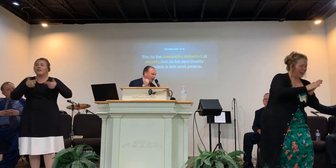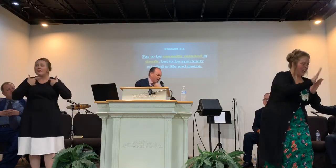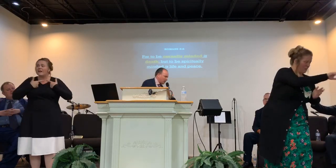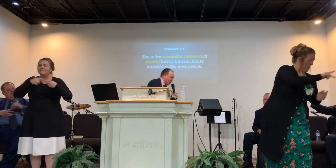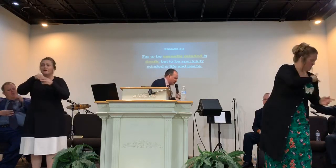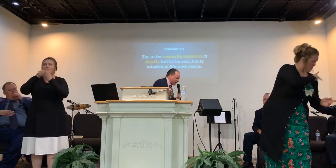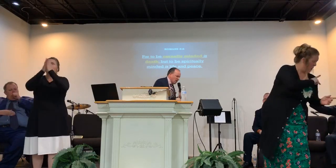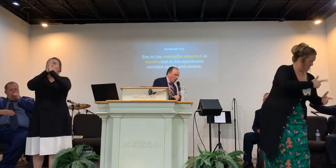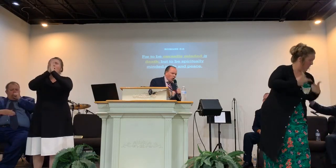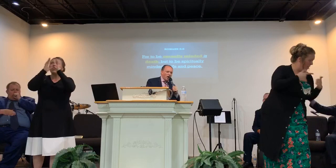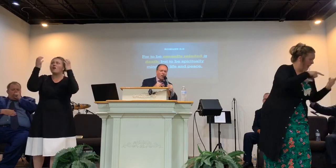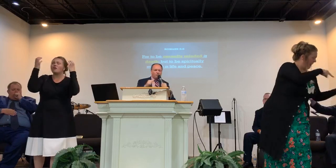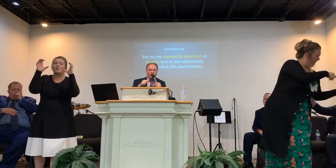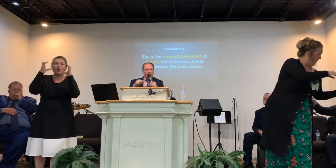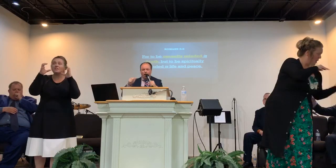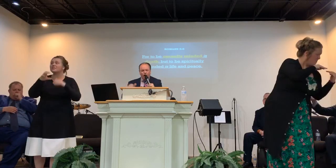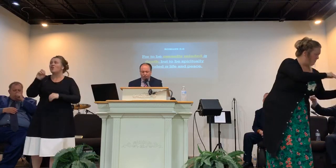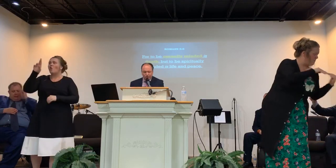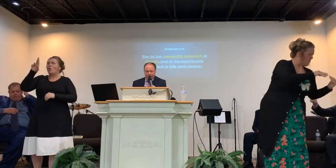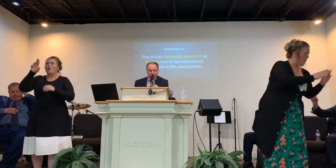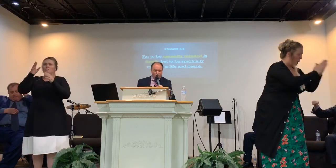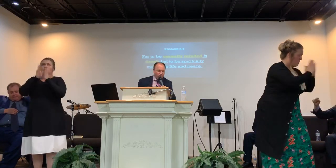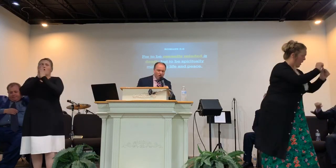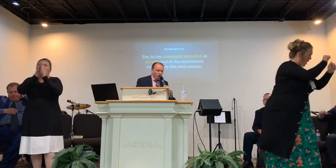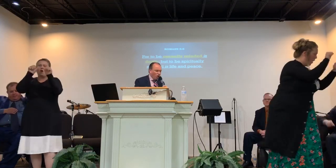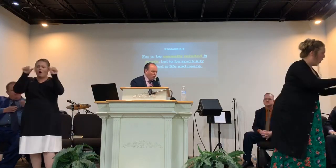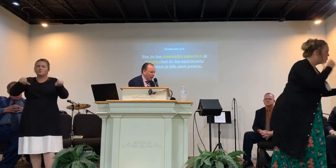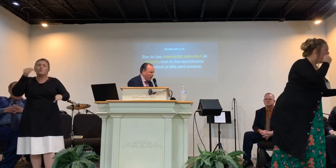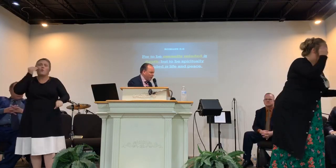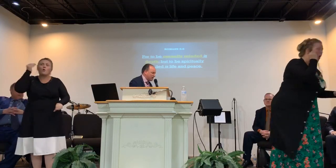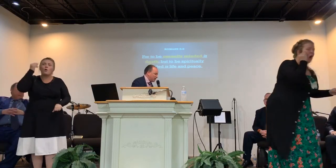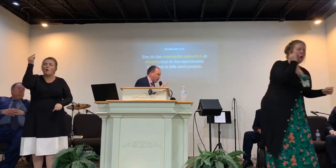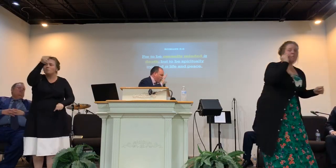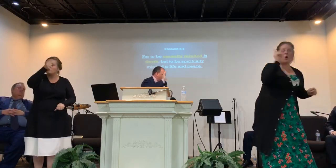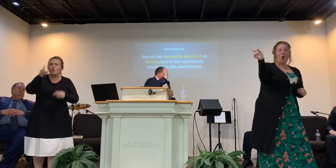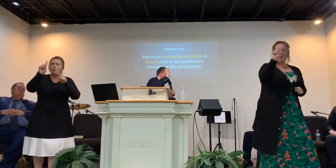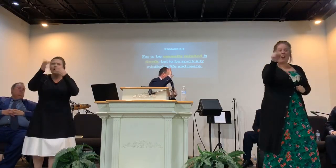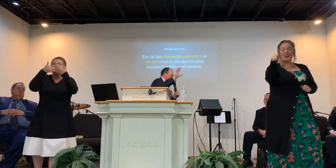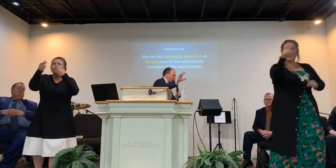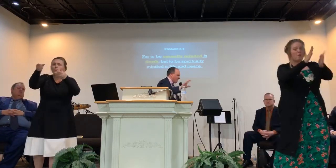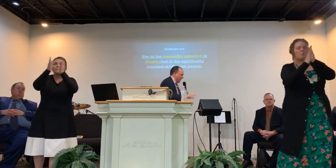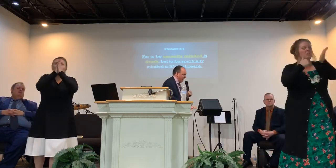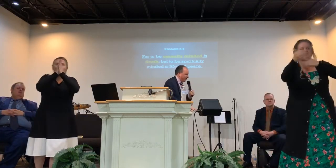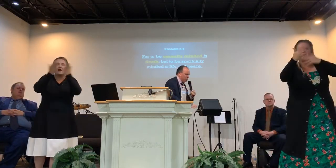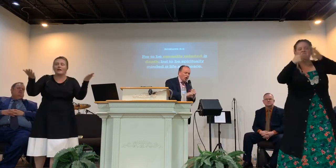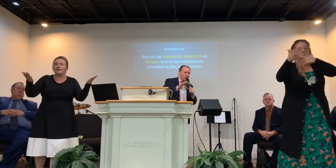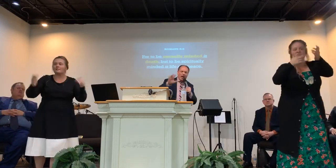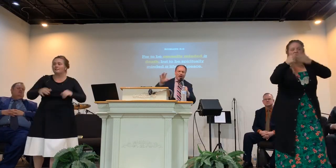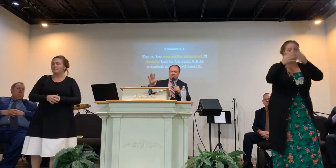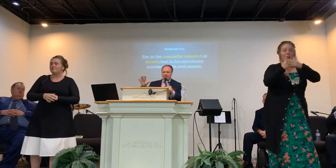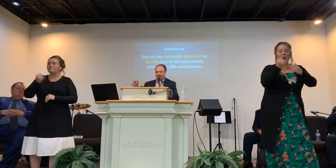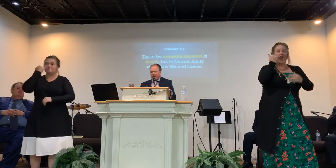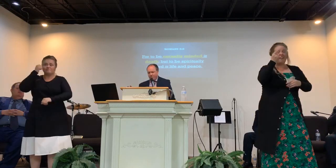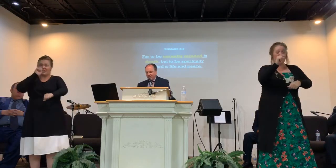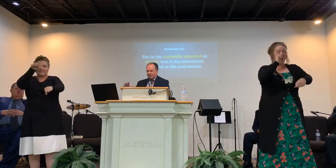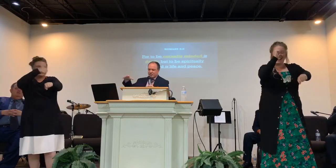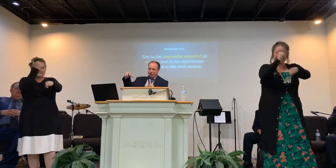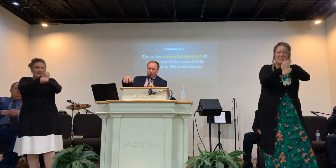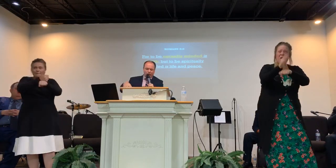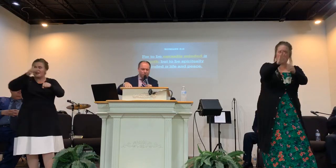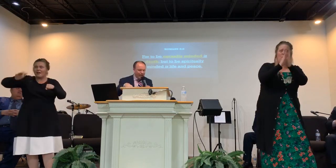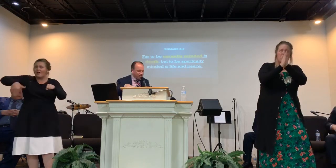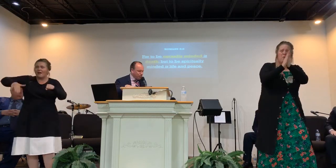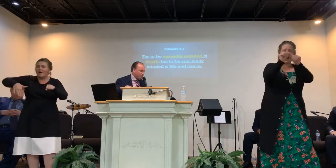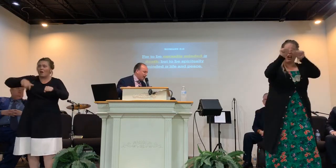our prayer closet or our prayer altar at home or wherever you have it set up, and if you don't have it set up and this is